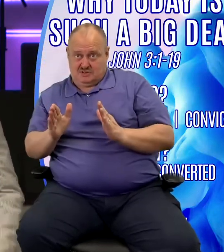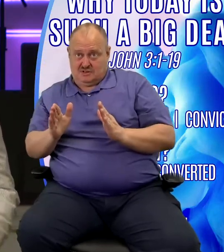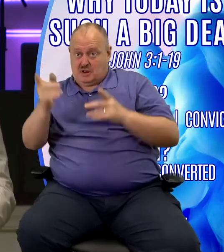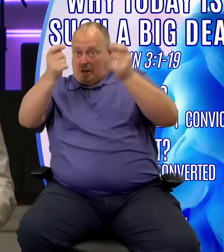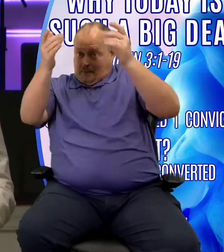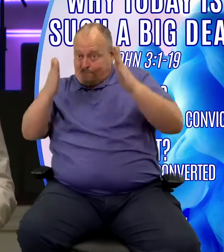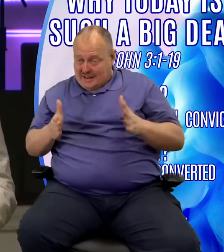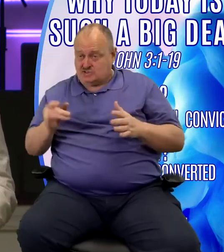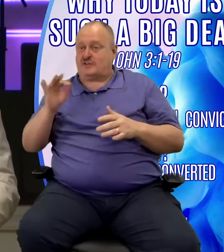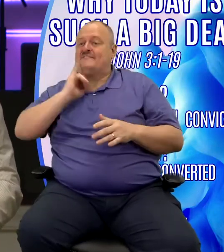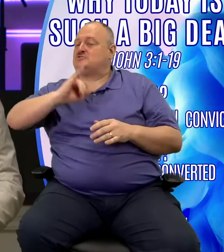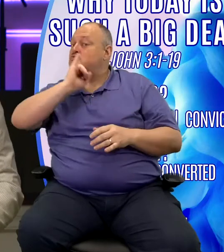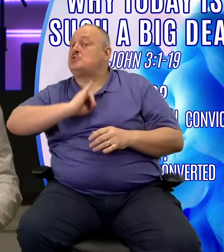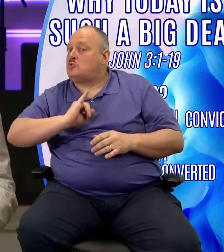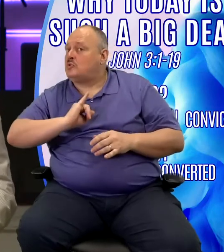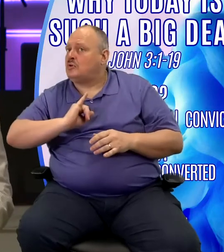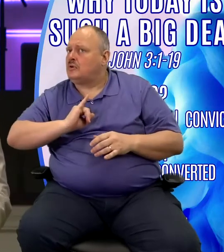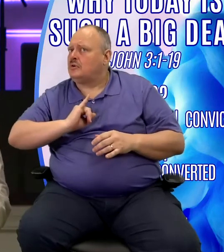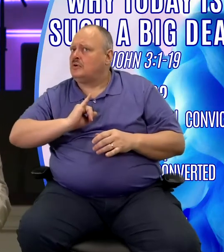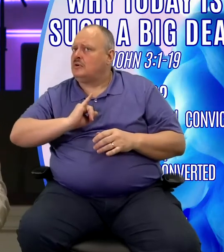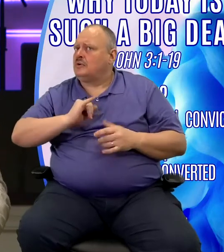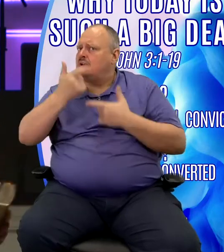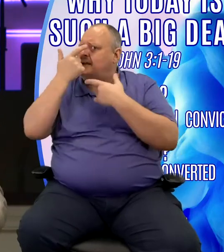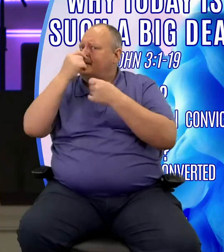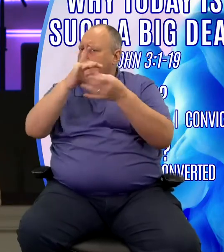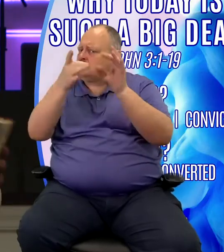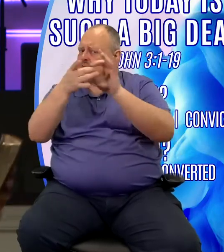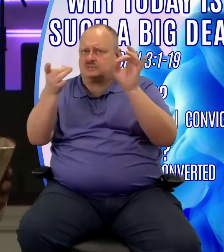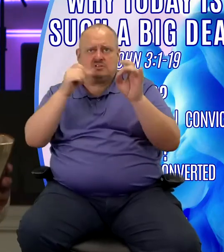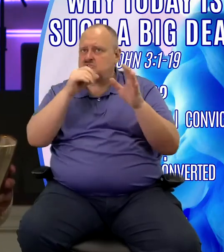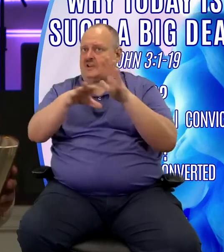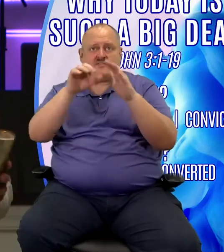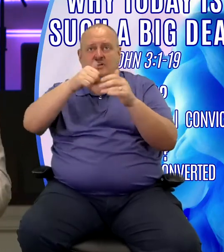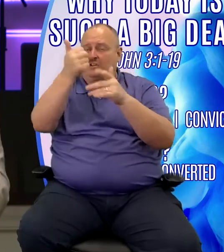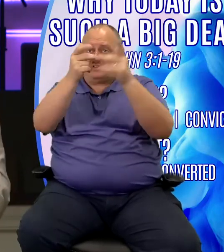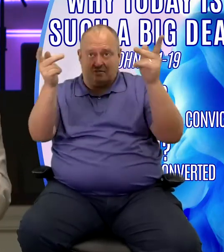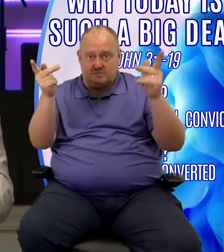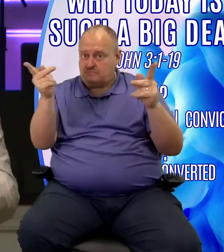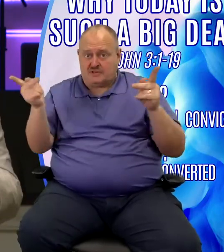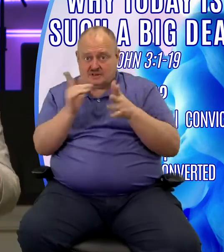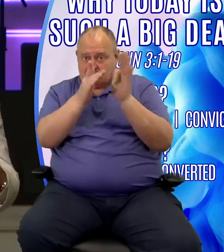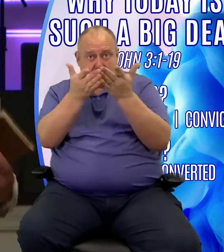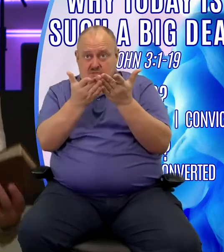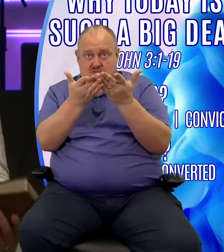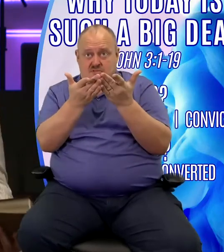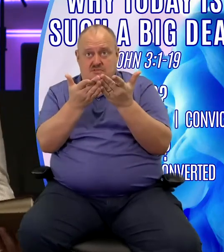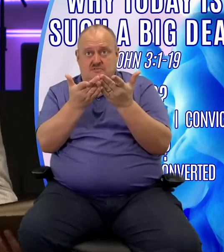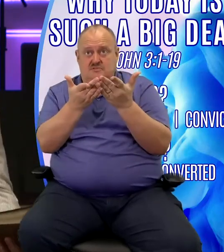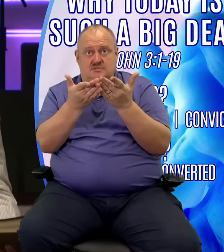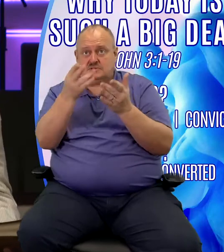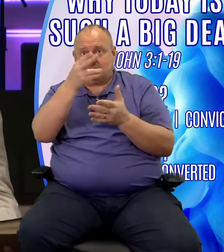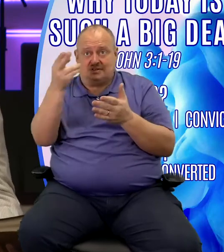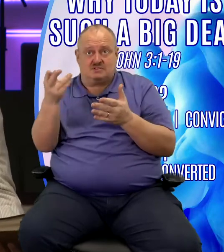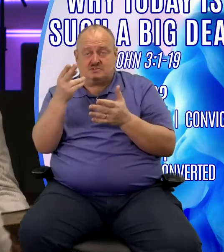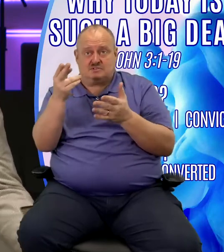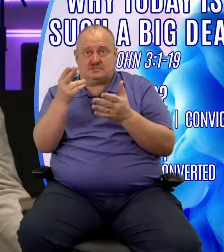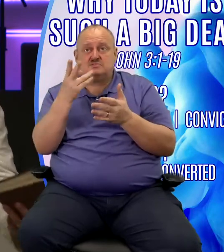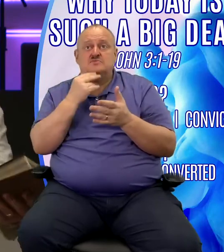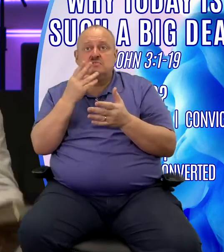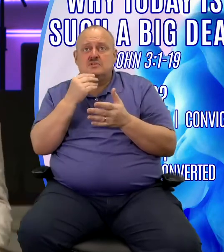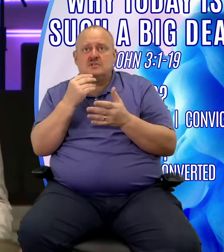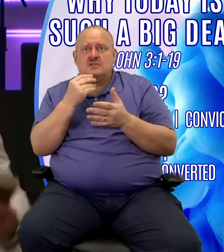master of Israel. Now, that's one of those interesting statements that's not found anywhere else, not only in the Bible, but even the history of Judaism.